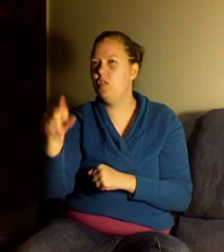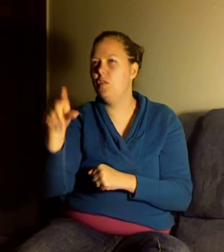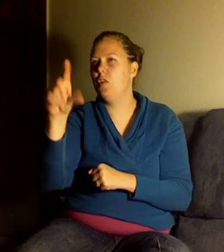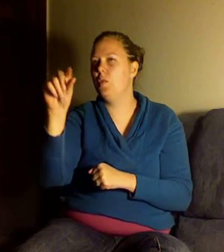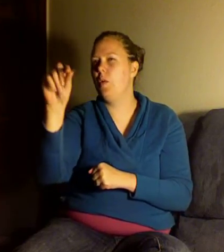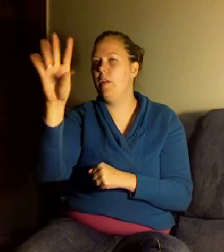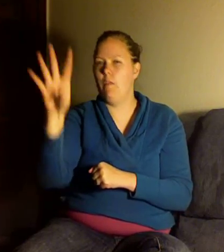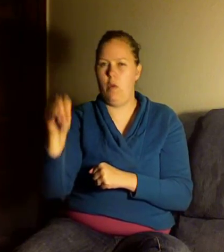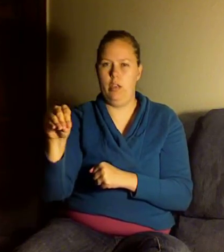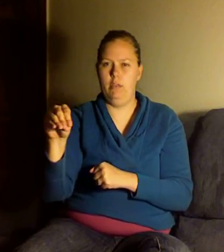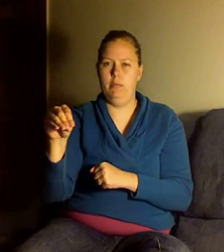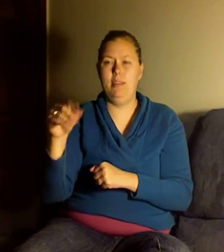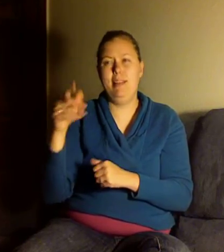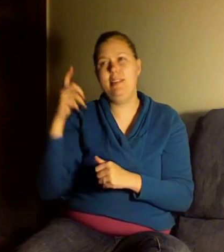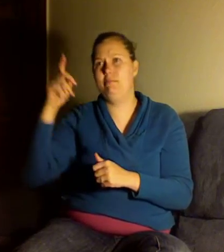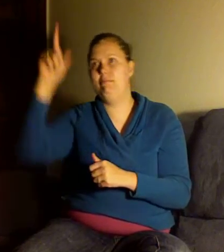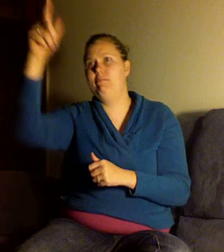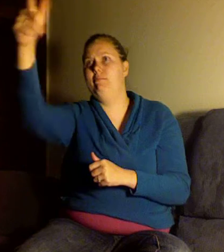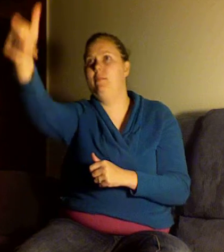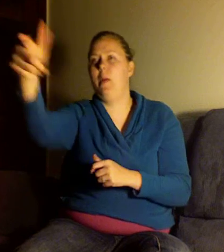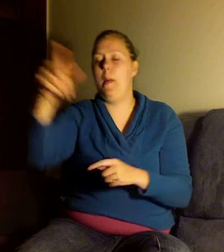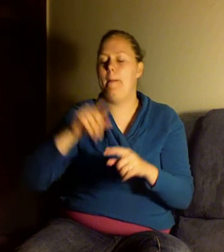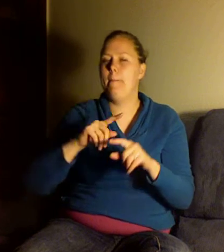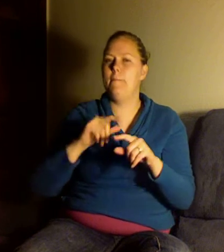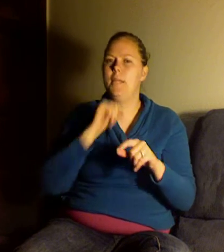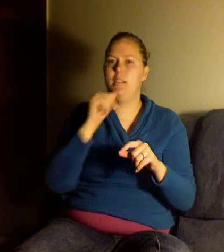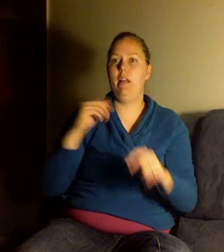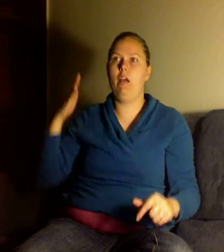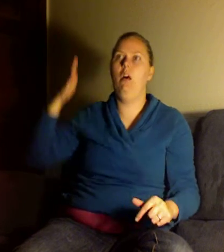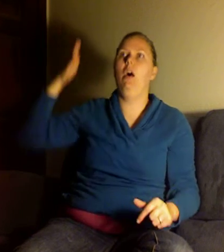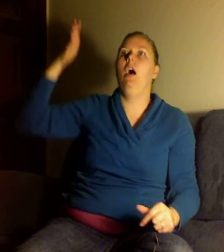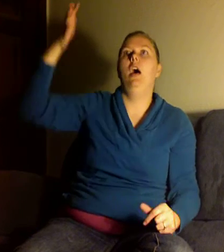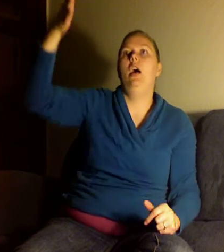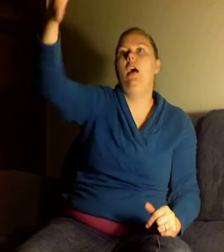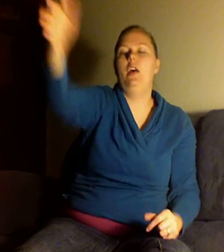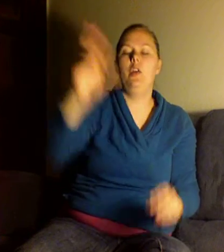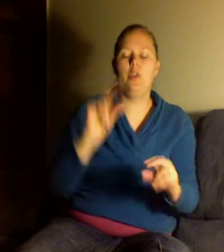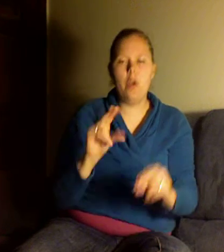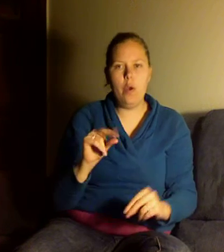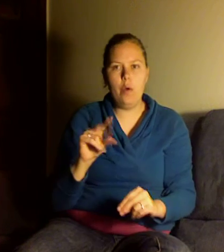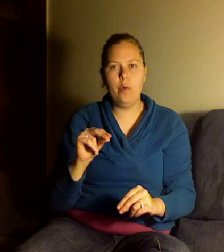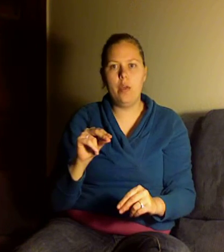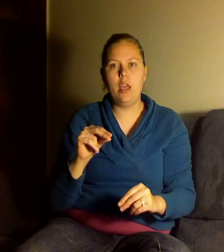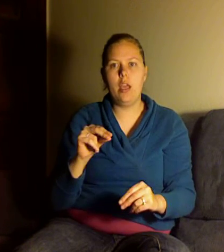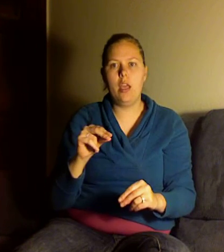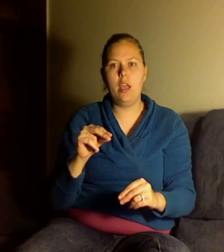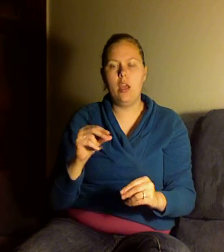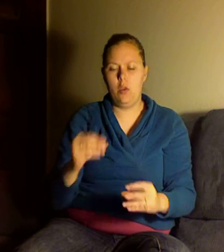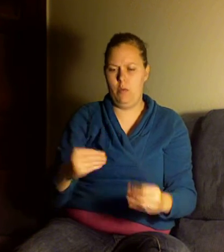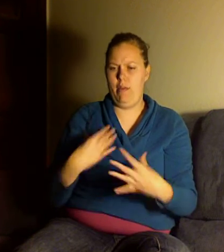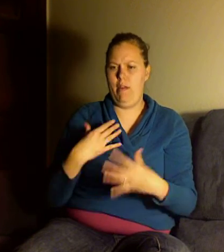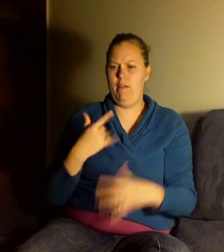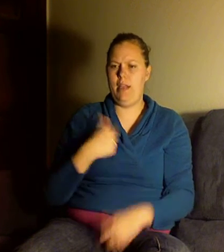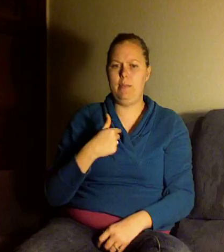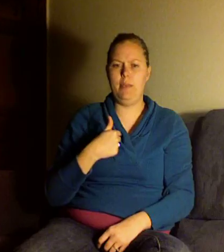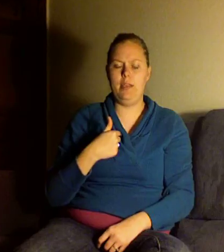based on a lot of assumptions, but it's not that far out. This is actually going to affect, let's see, I'm 35 in